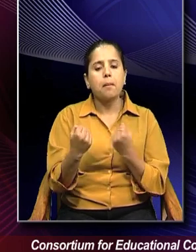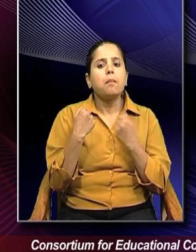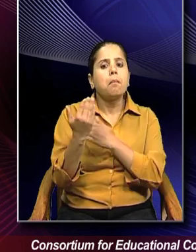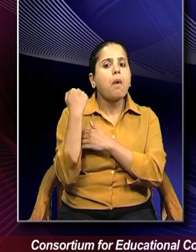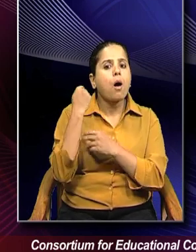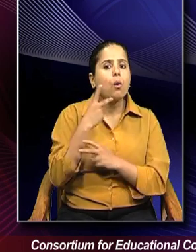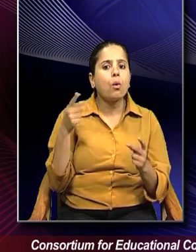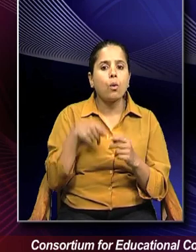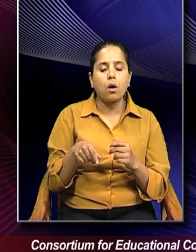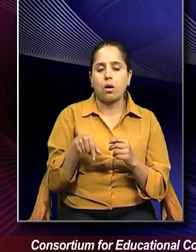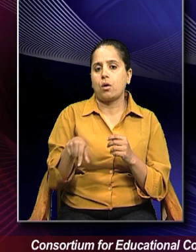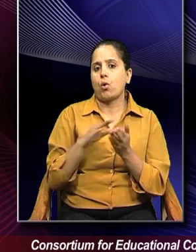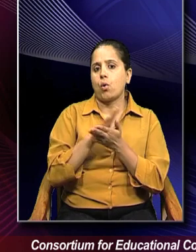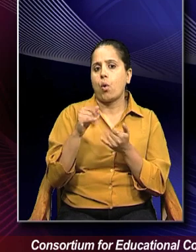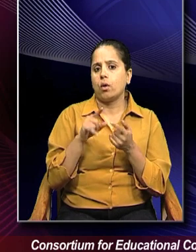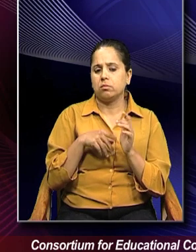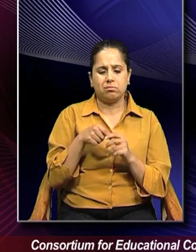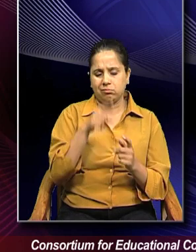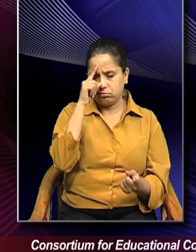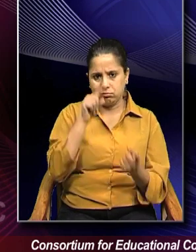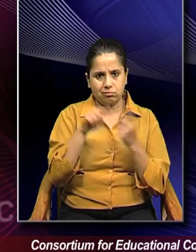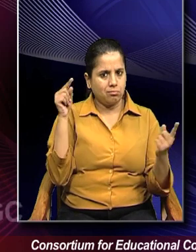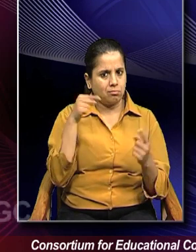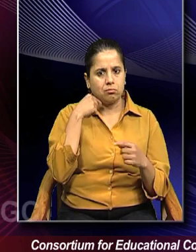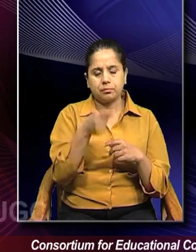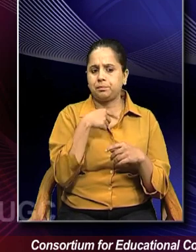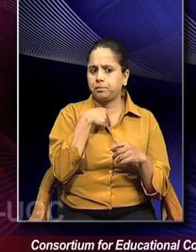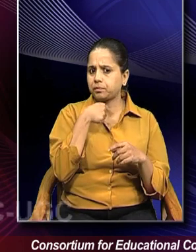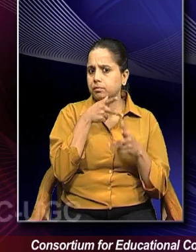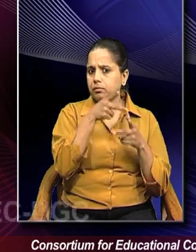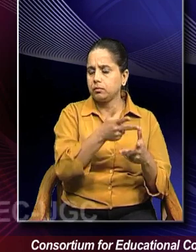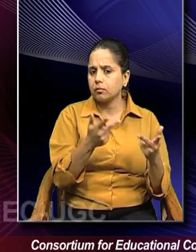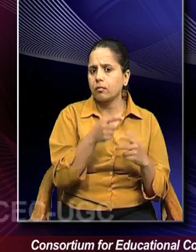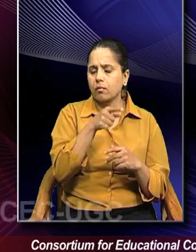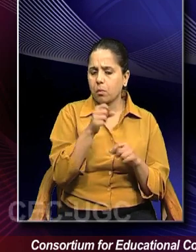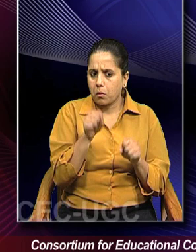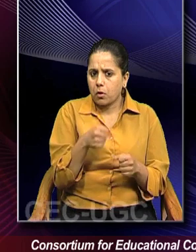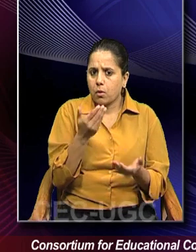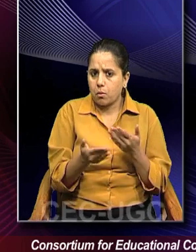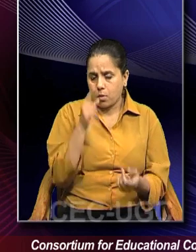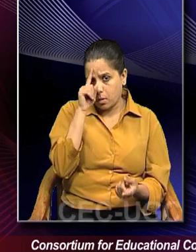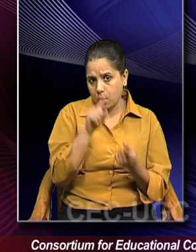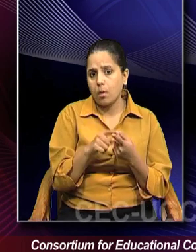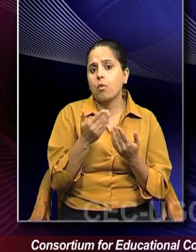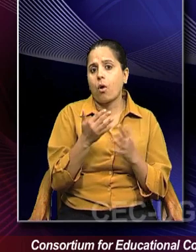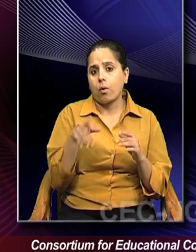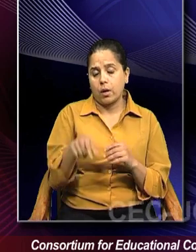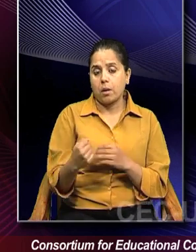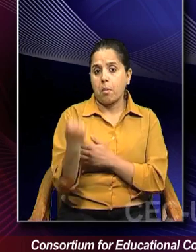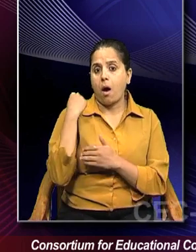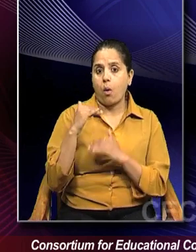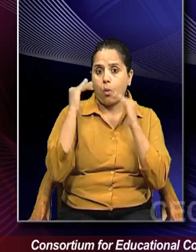Hoffman disagrees with Hadley-Bull and maintains that there can be agreement among great